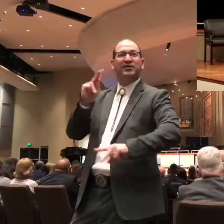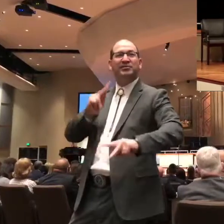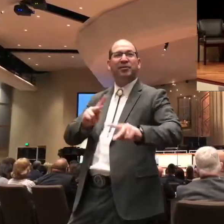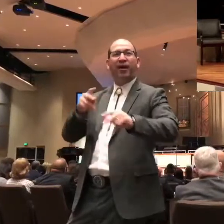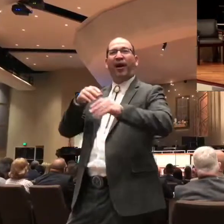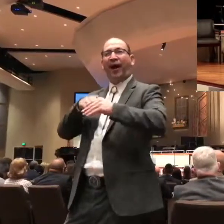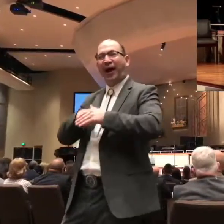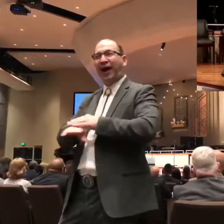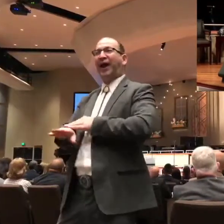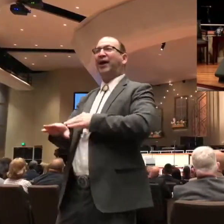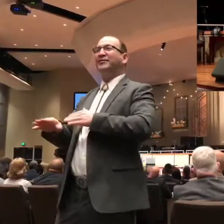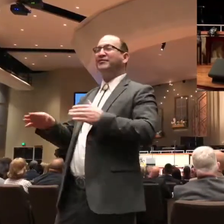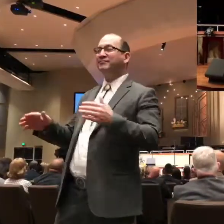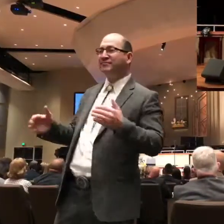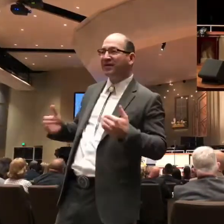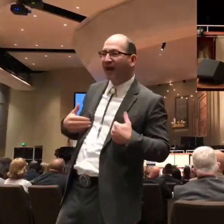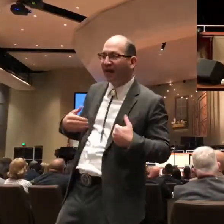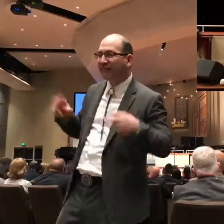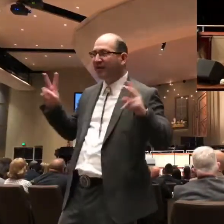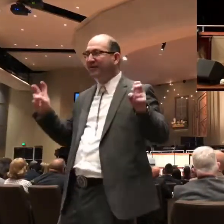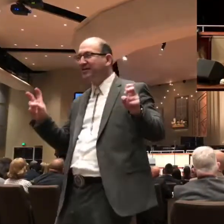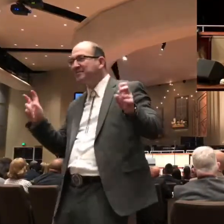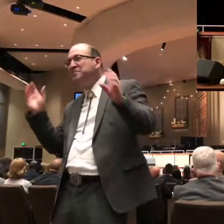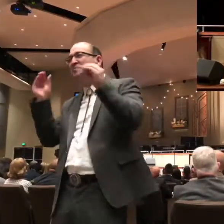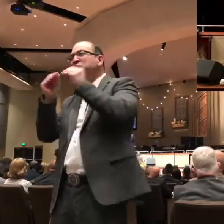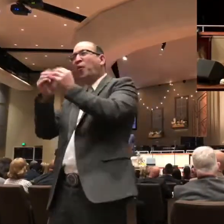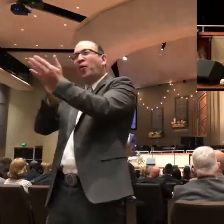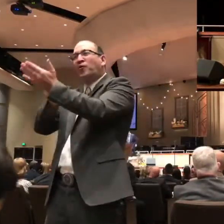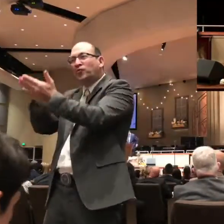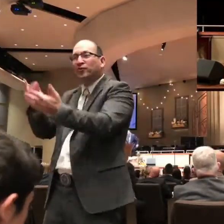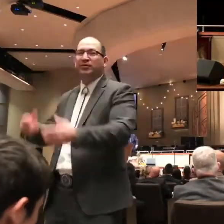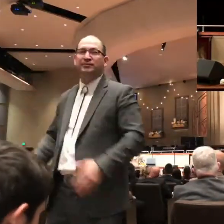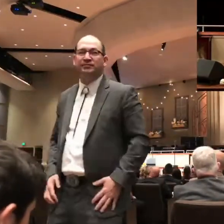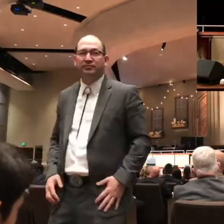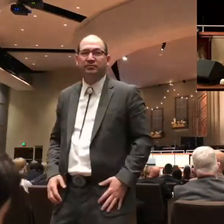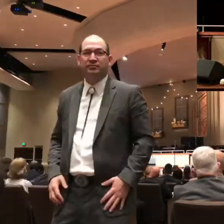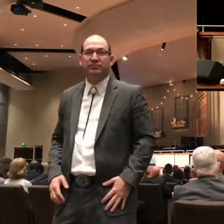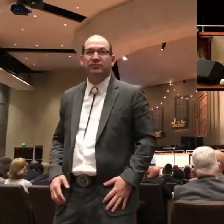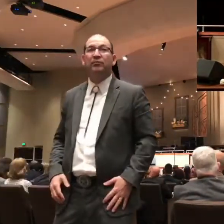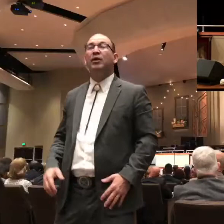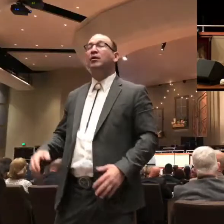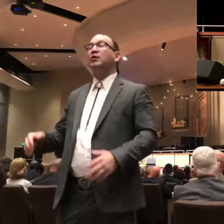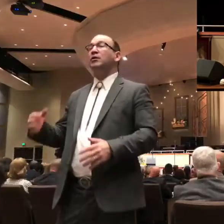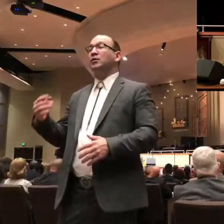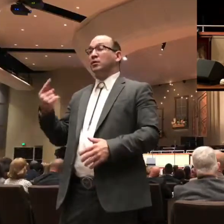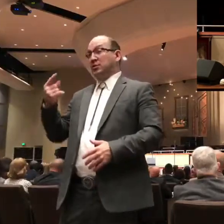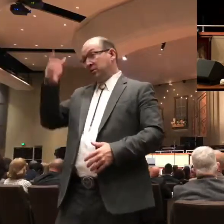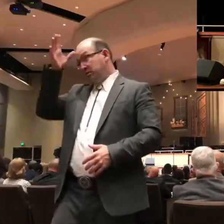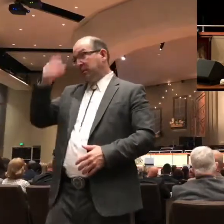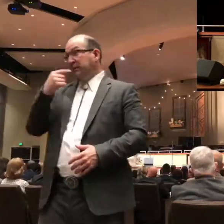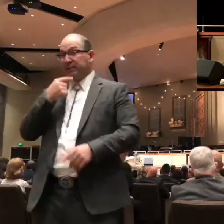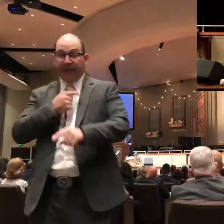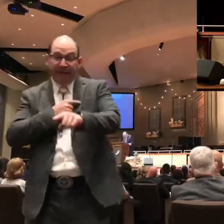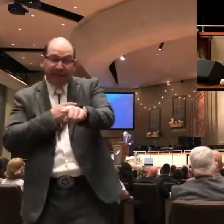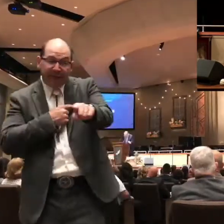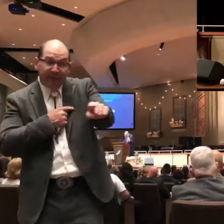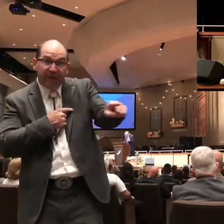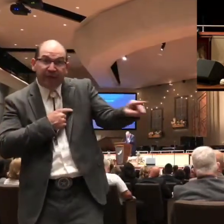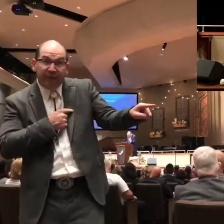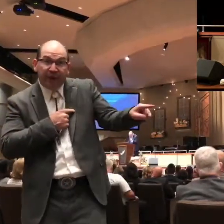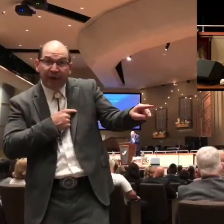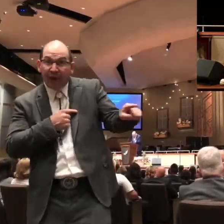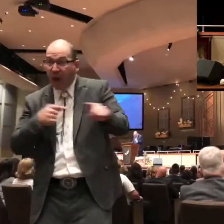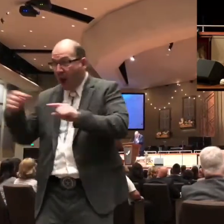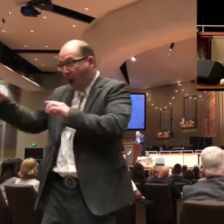in and have some extra revelation. Wiersbe said, these men oppose Moses by imitating what he did. Satan is